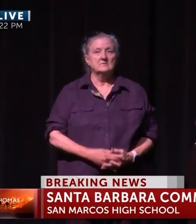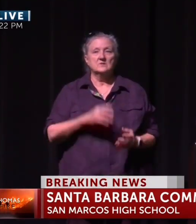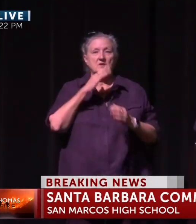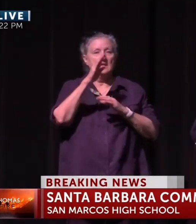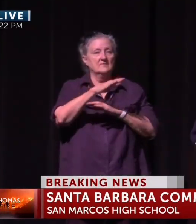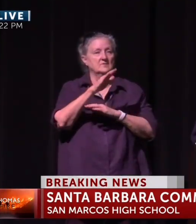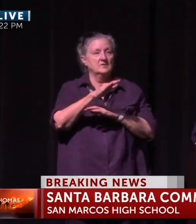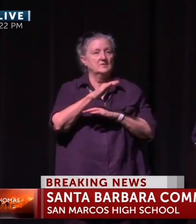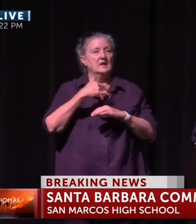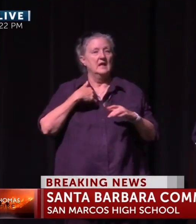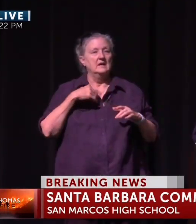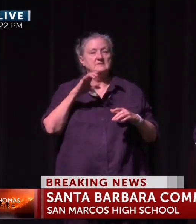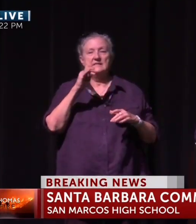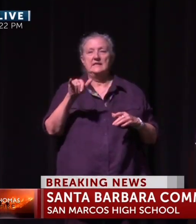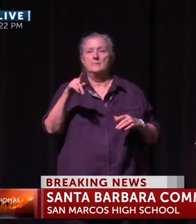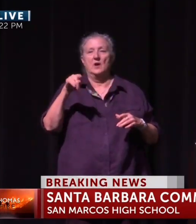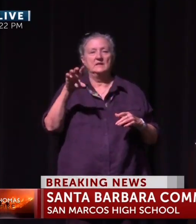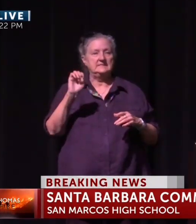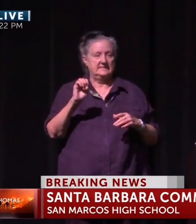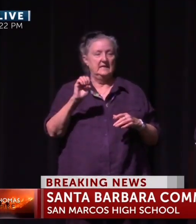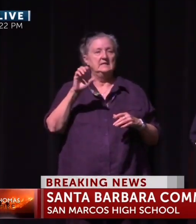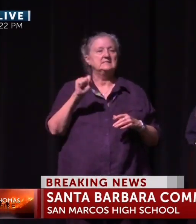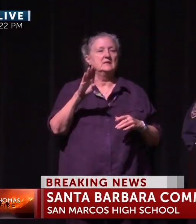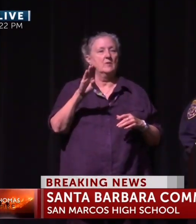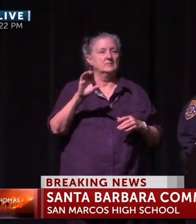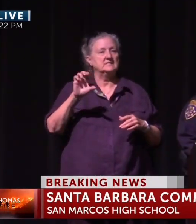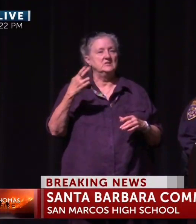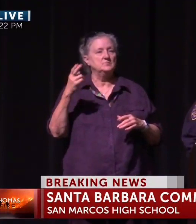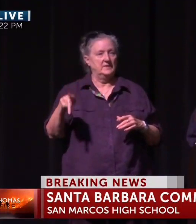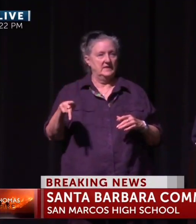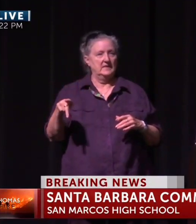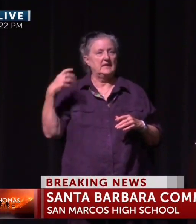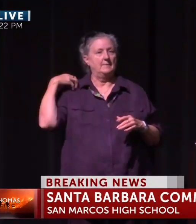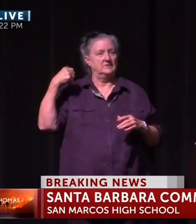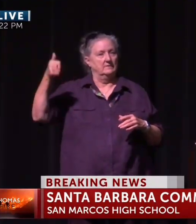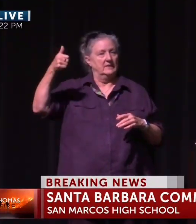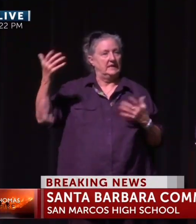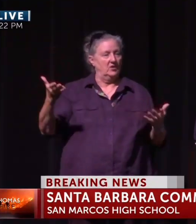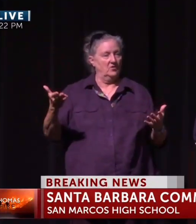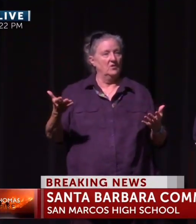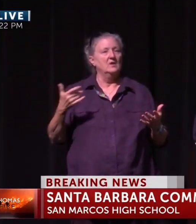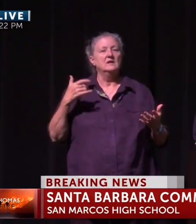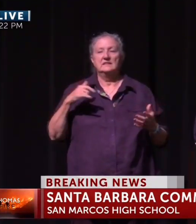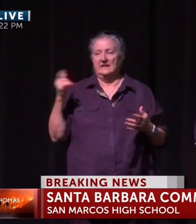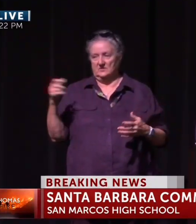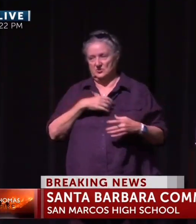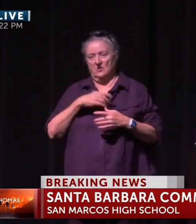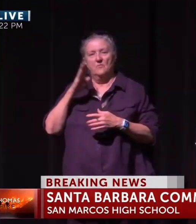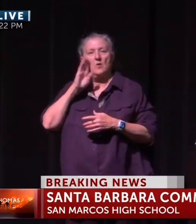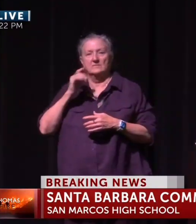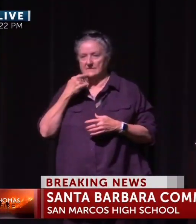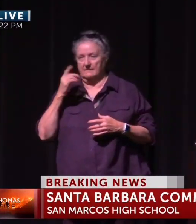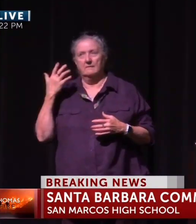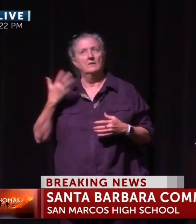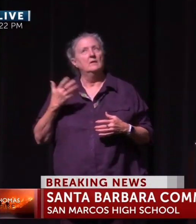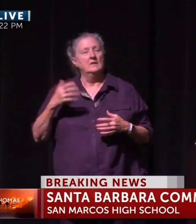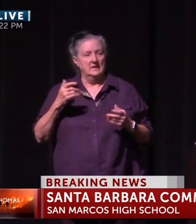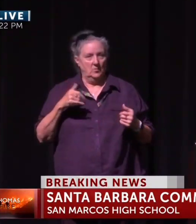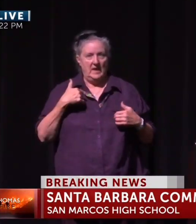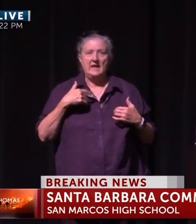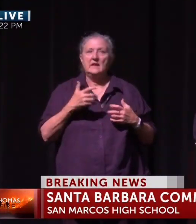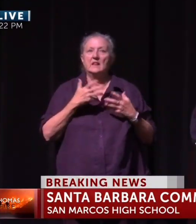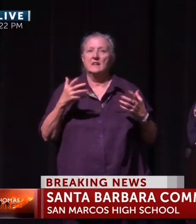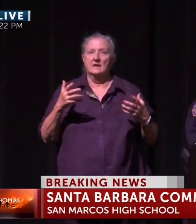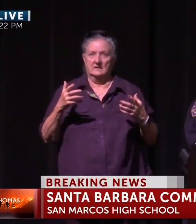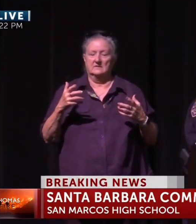Good afternoon. I'm Cindy Ponce, the Santa Barbara, California Highway Patrol Captain. Like Sheriff Brown said, we did